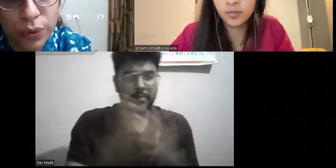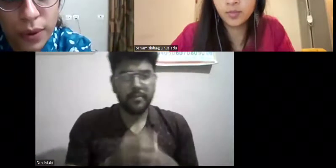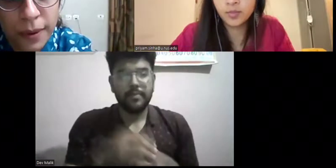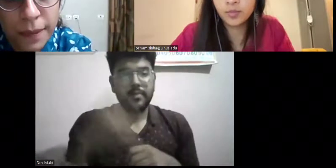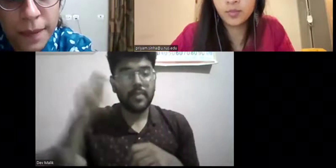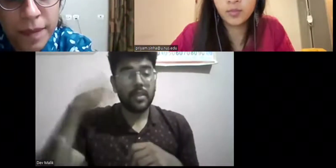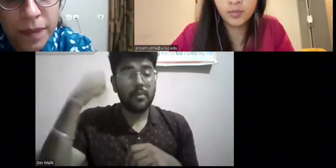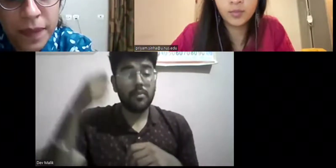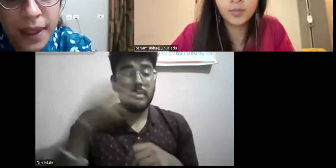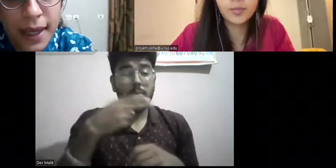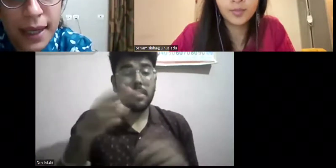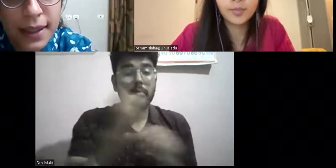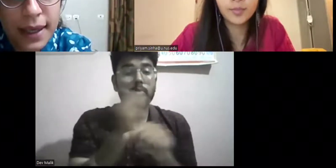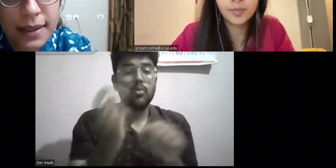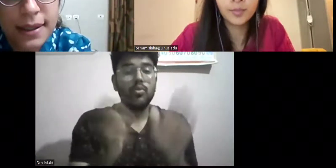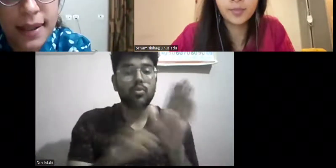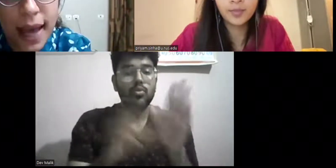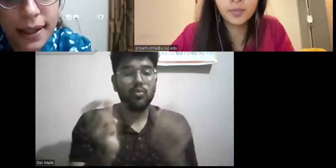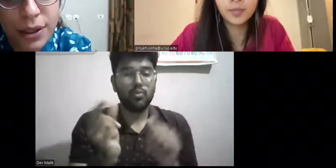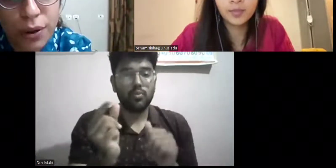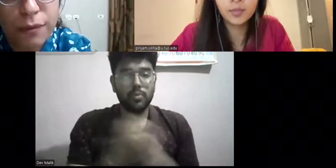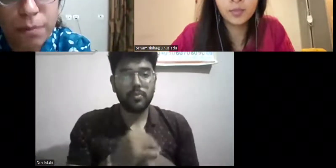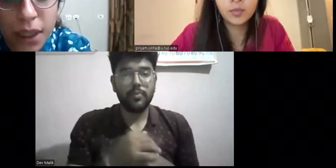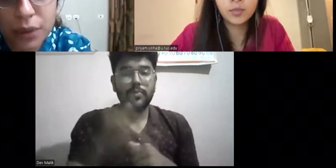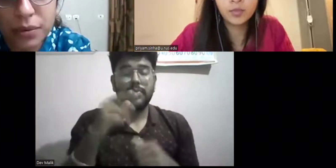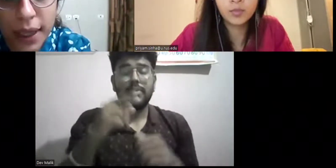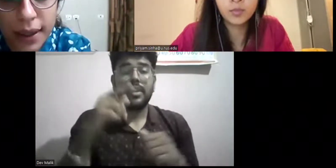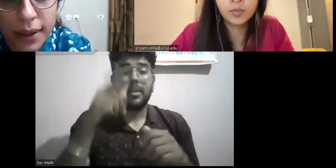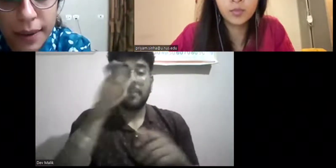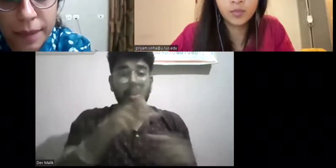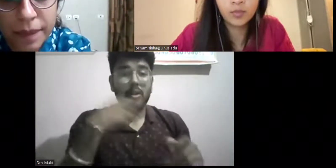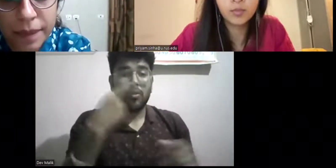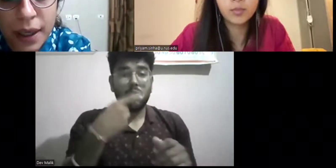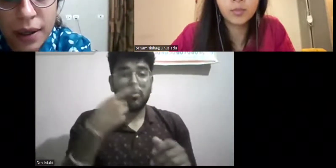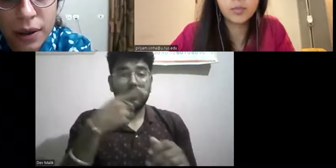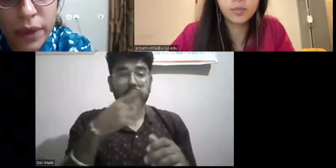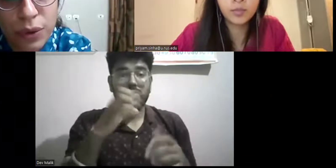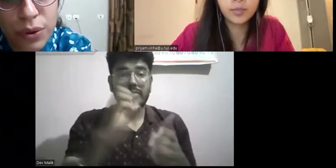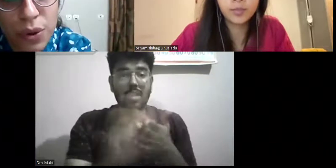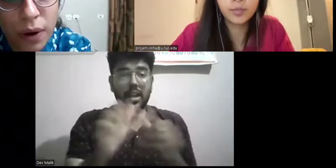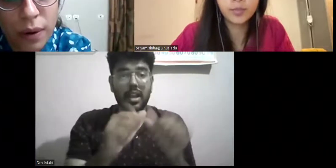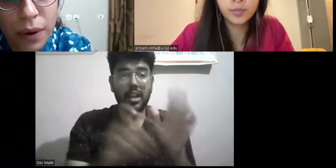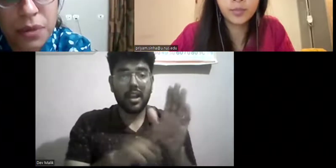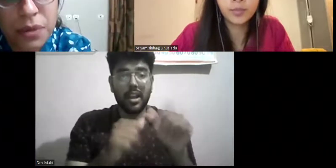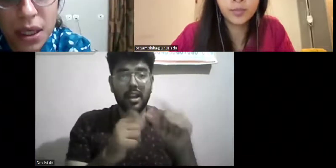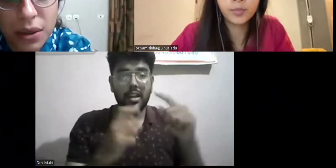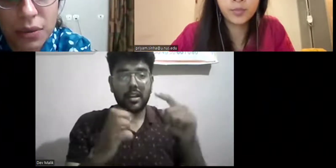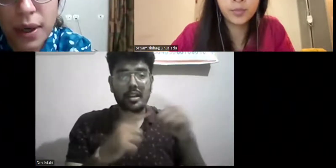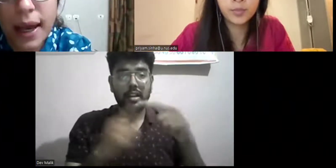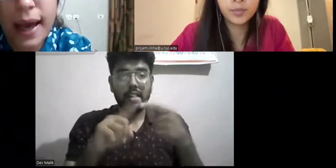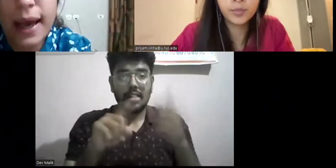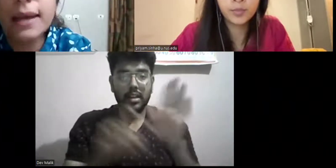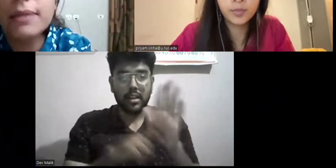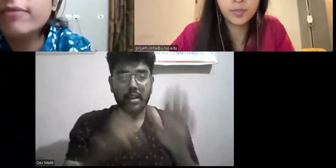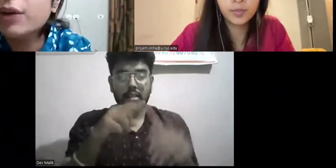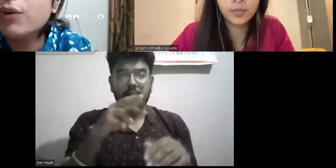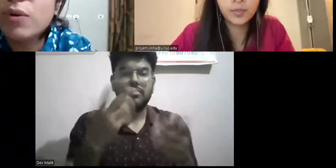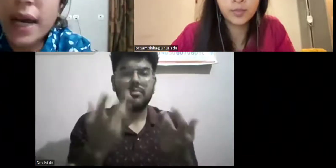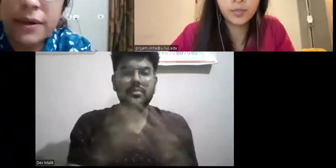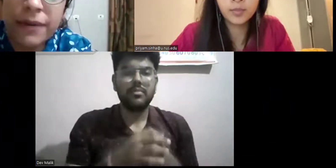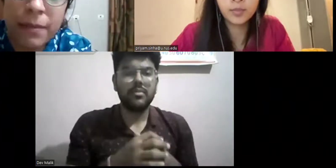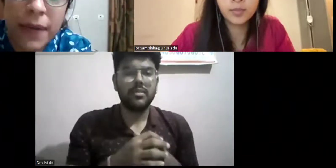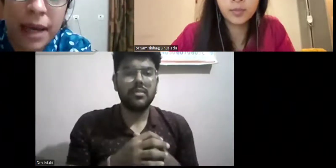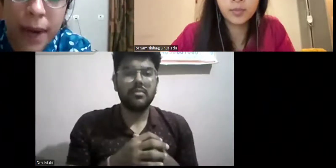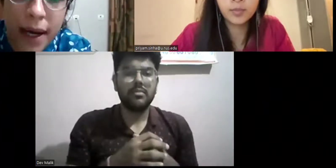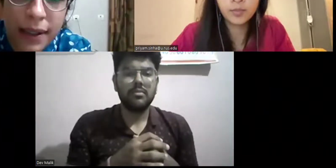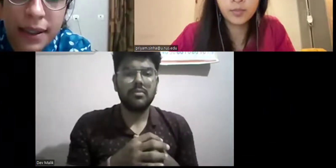Guru, right? There's this character of Meenu there. Now, when you talk about Meenu, and when you look